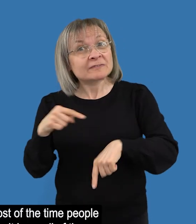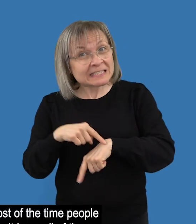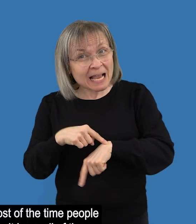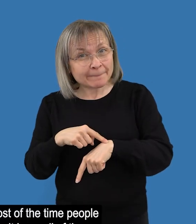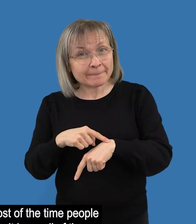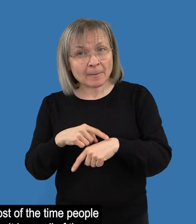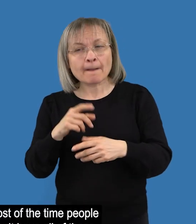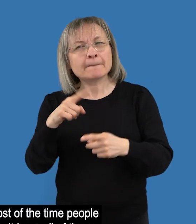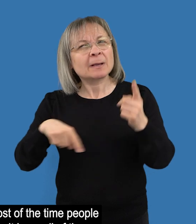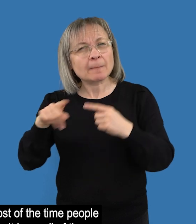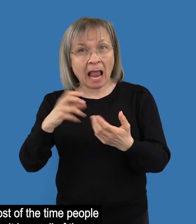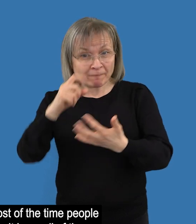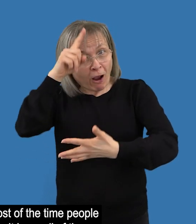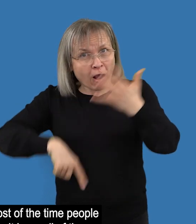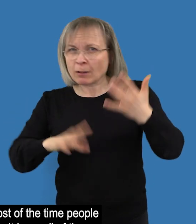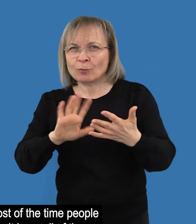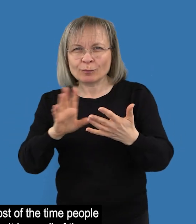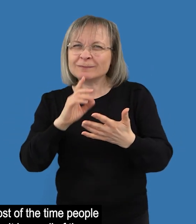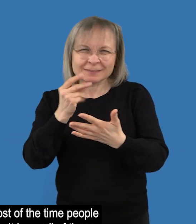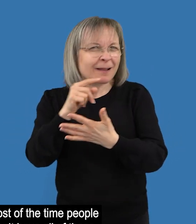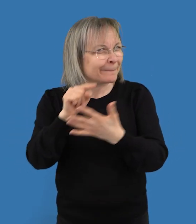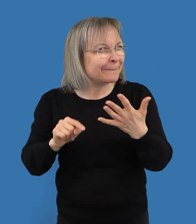Most of the time people won't have all of these.